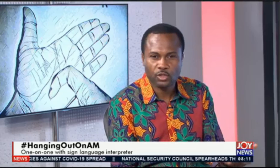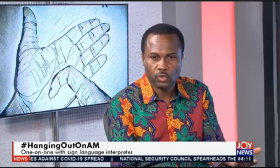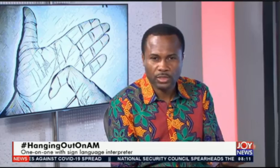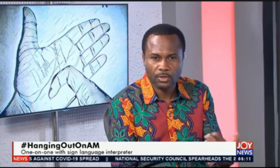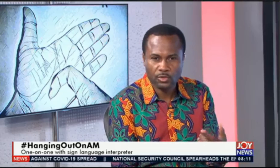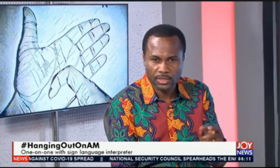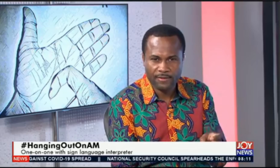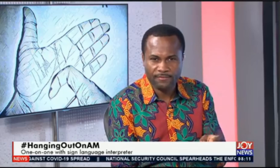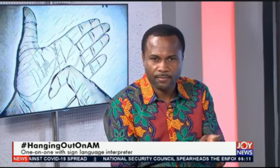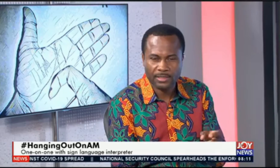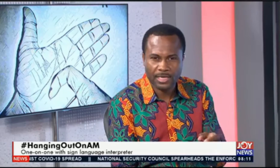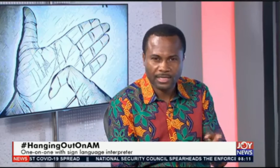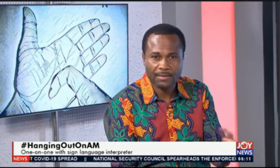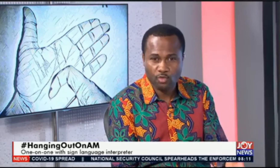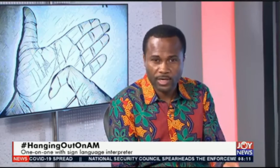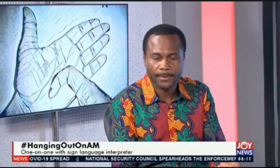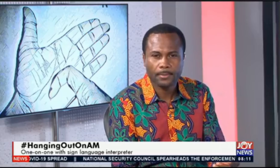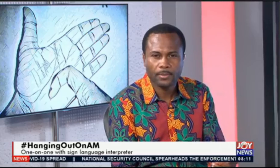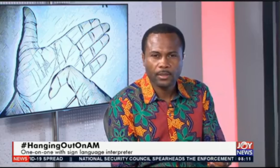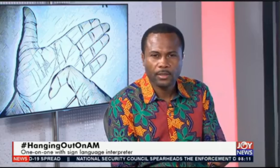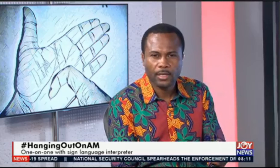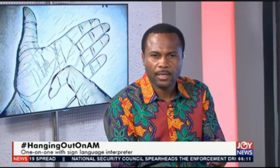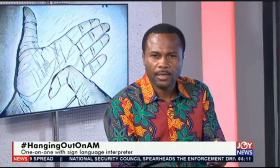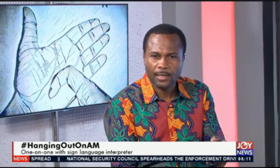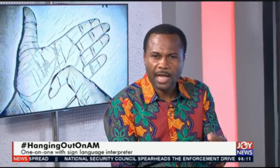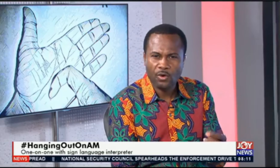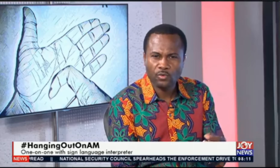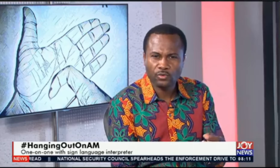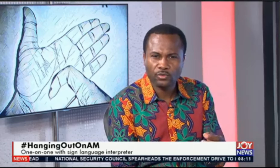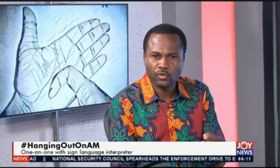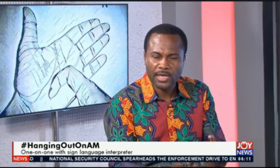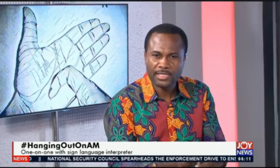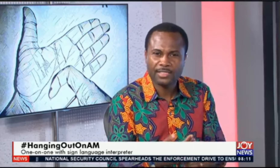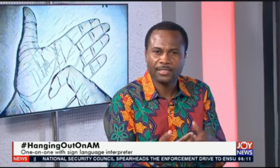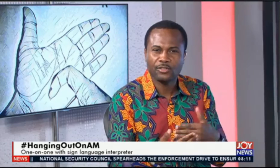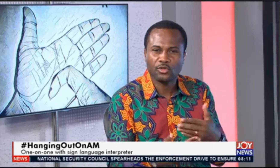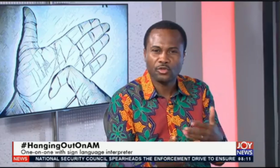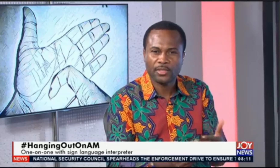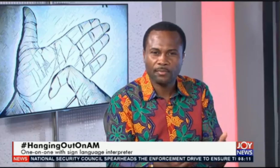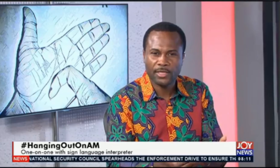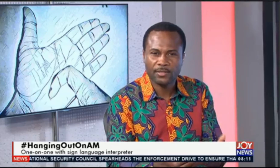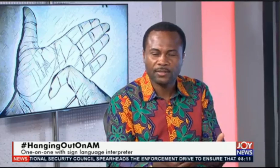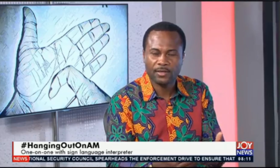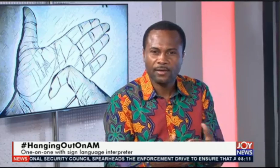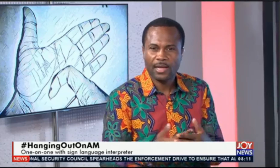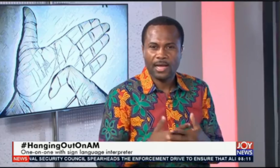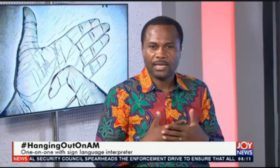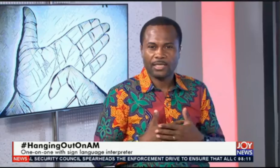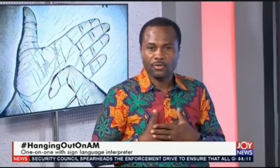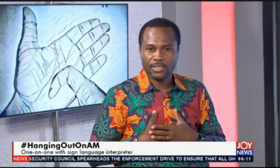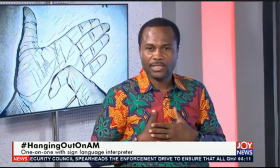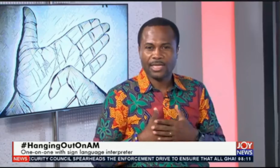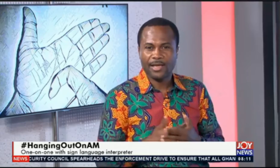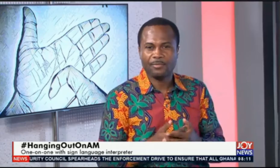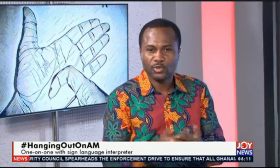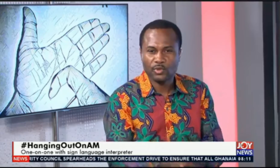something to somebody who is deaf but does some work. How do I start introducing the person, as